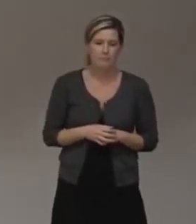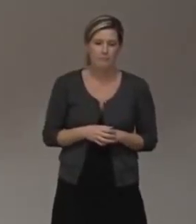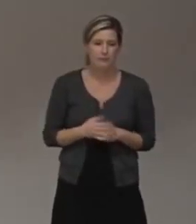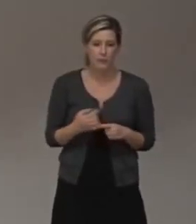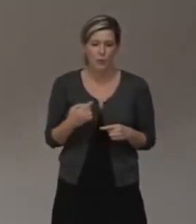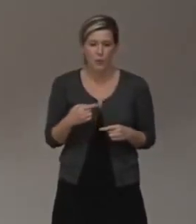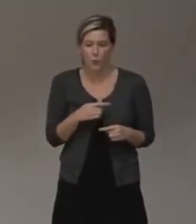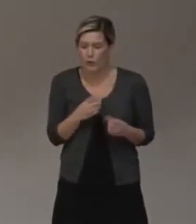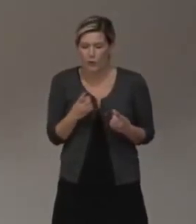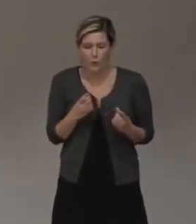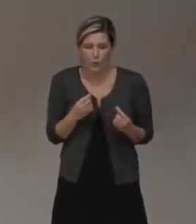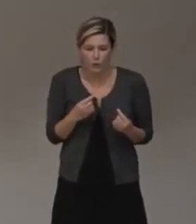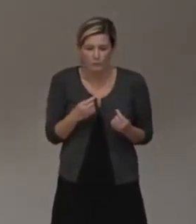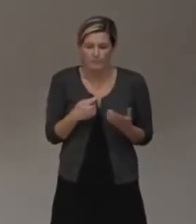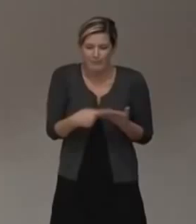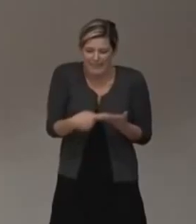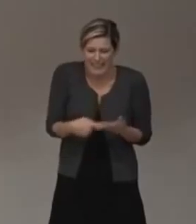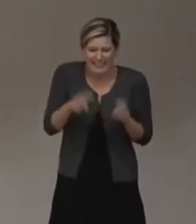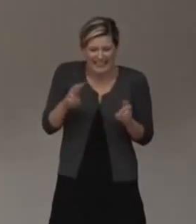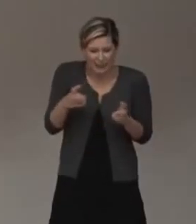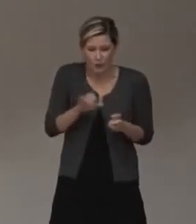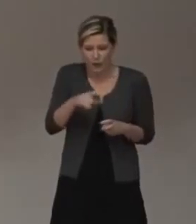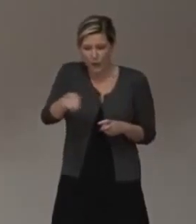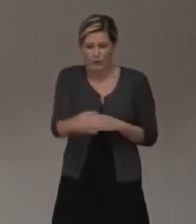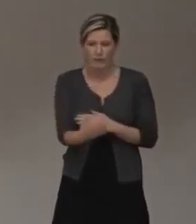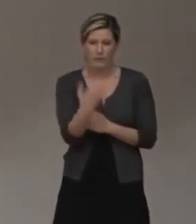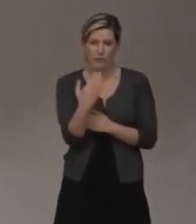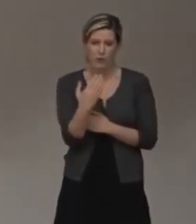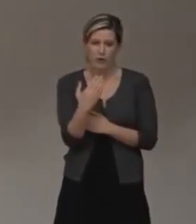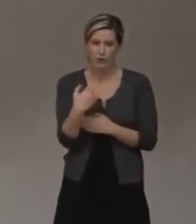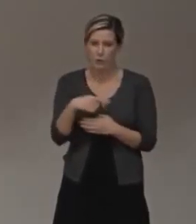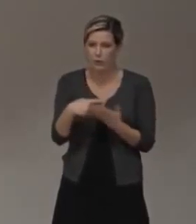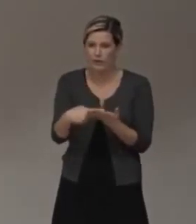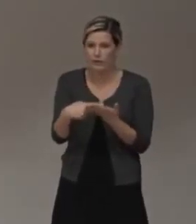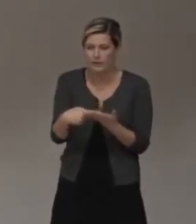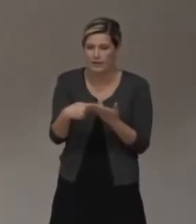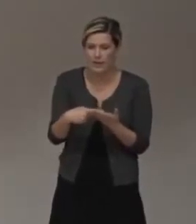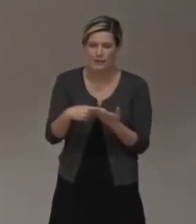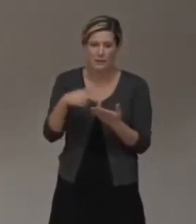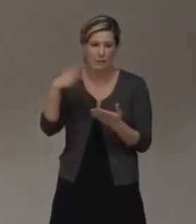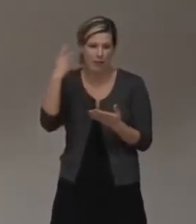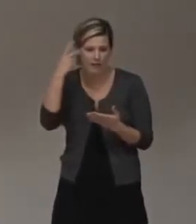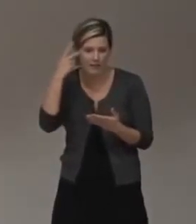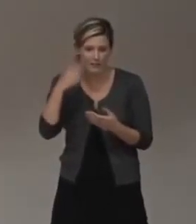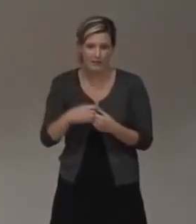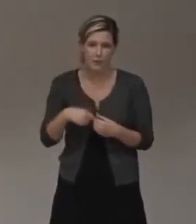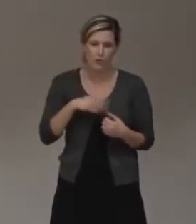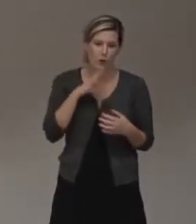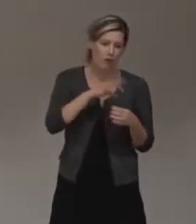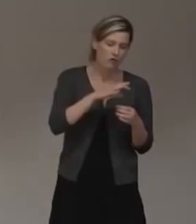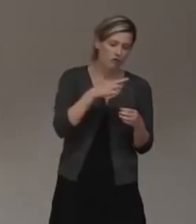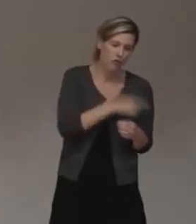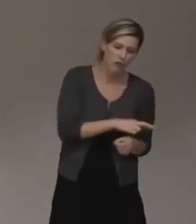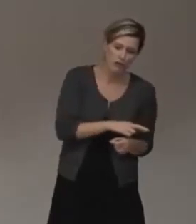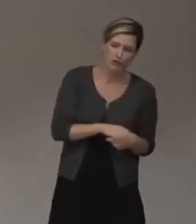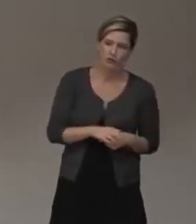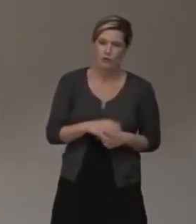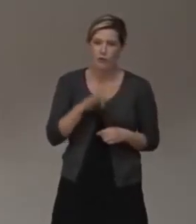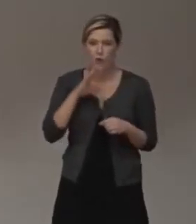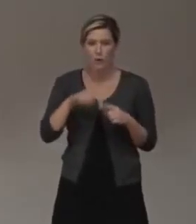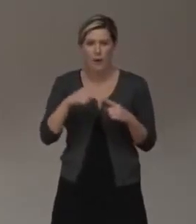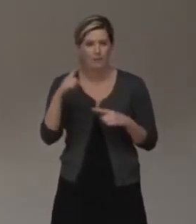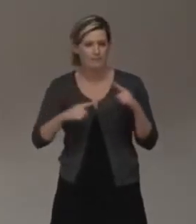talk about issues like you did this afternoon and you did this morning. We talk about politics and we talk about religion and we talk about different